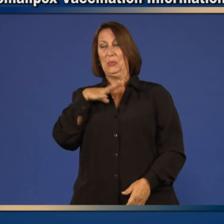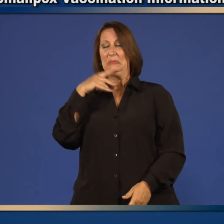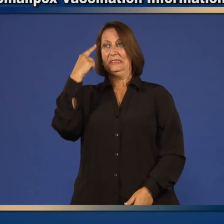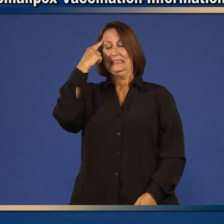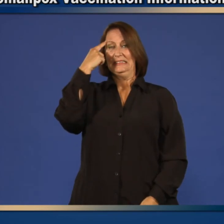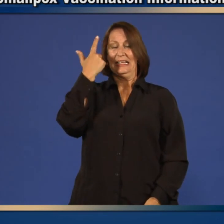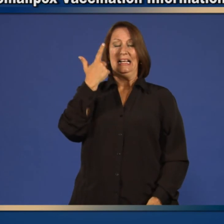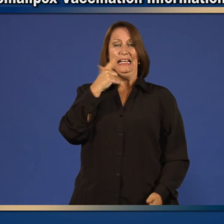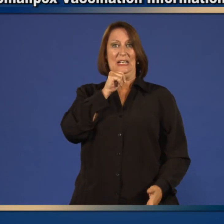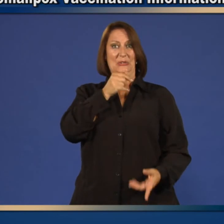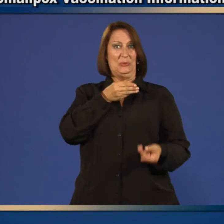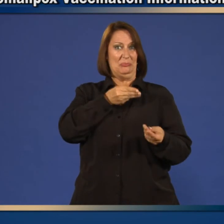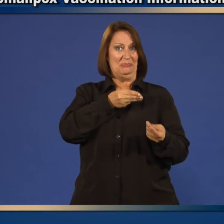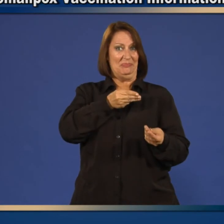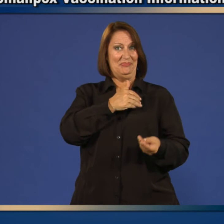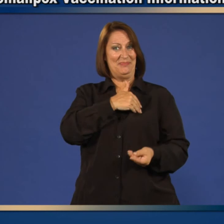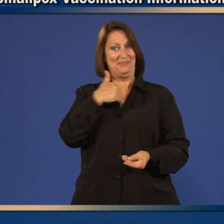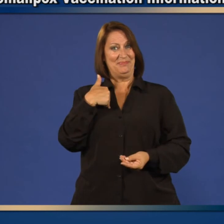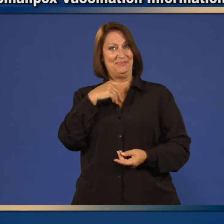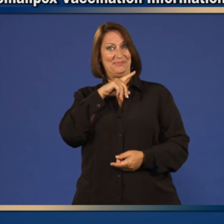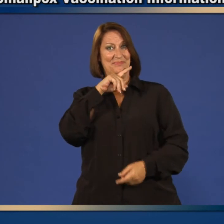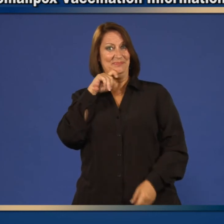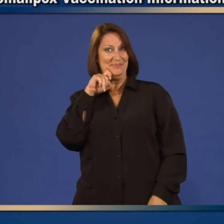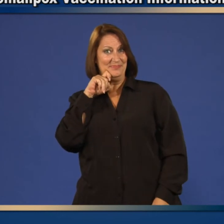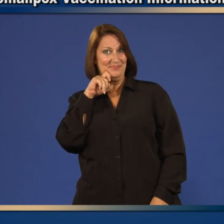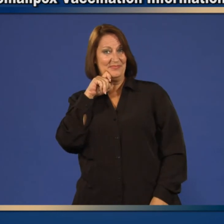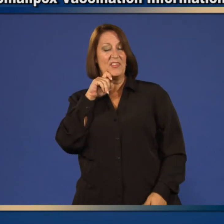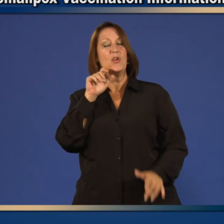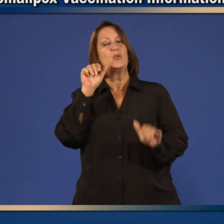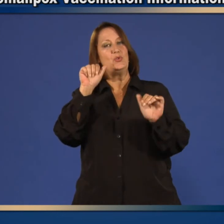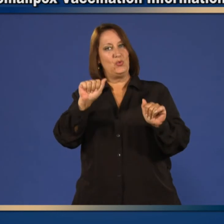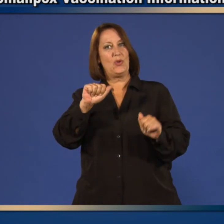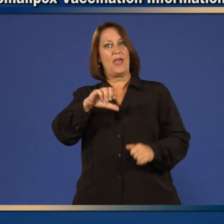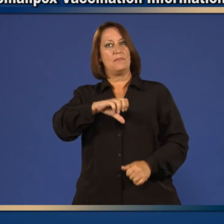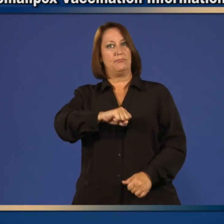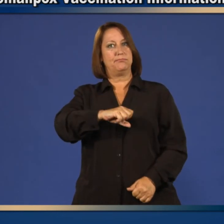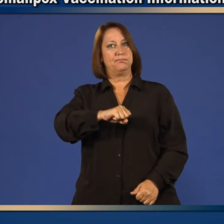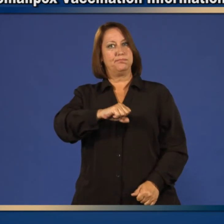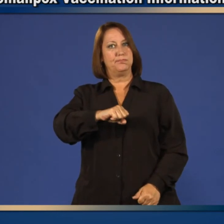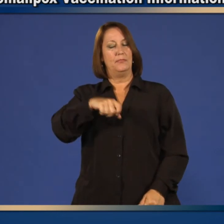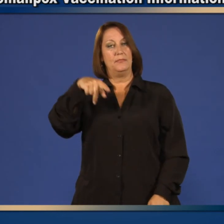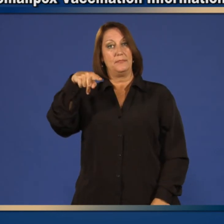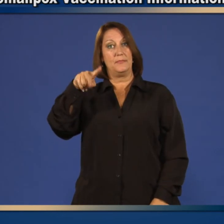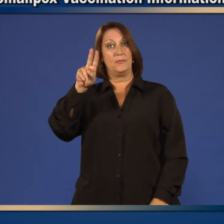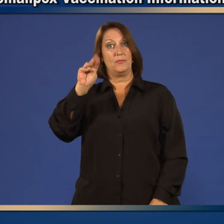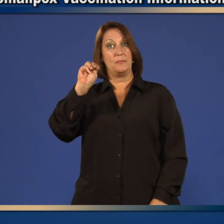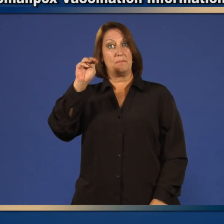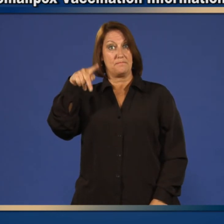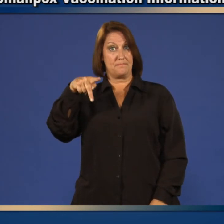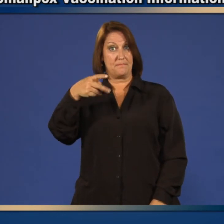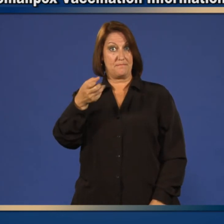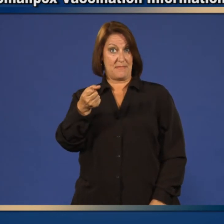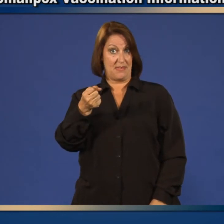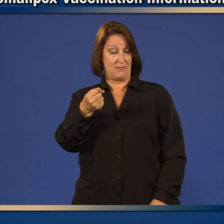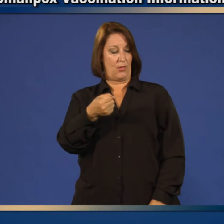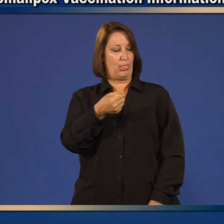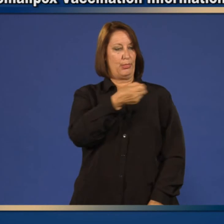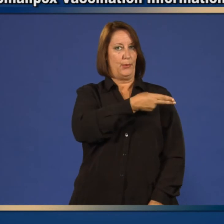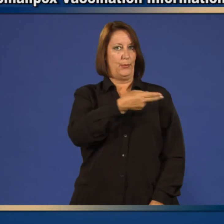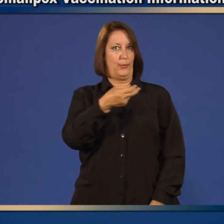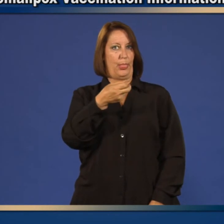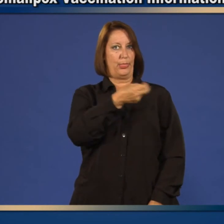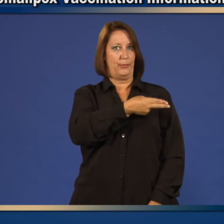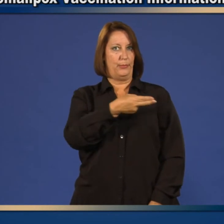A woman who desires to maintain her milk supply may continue to pump breast milk, but the milk should